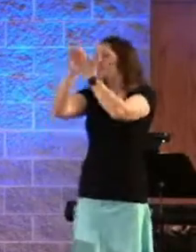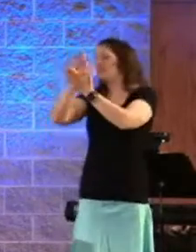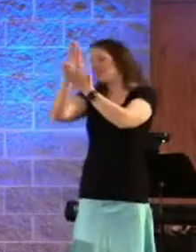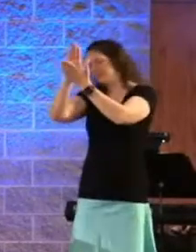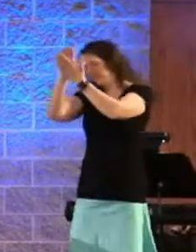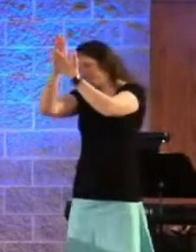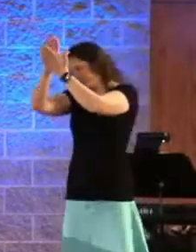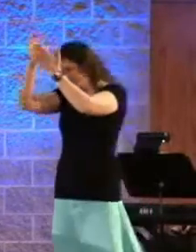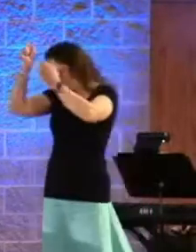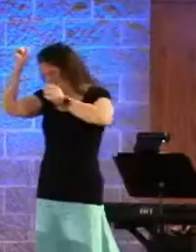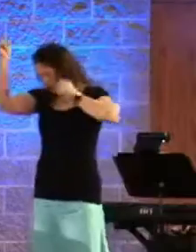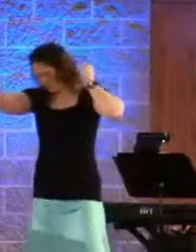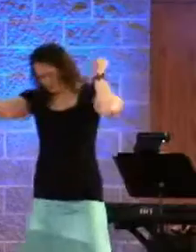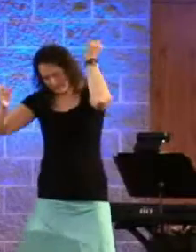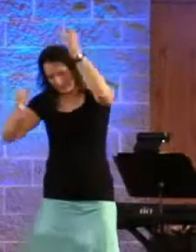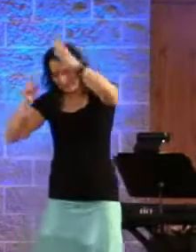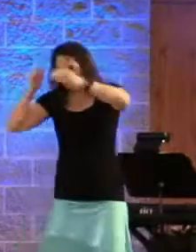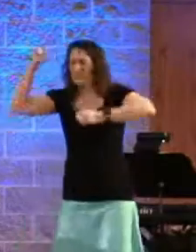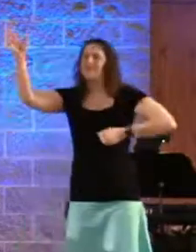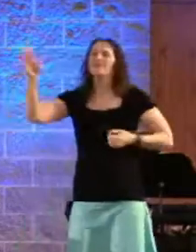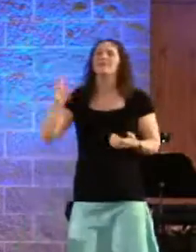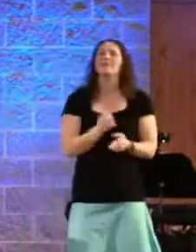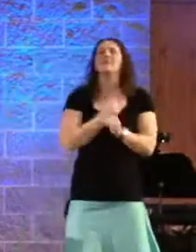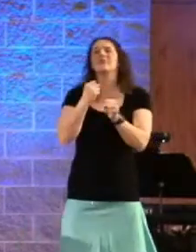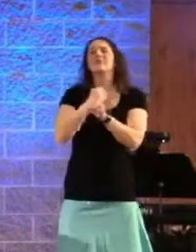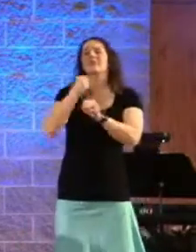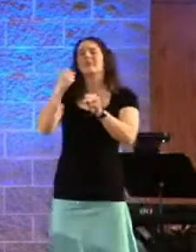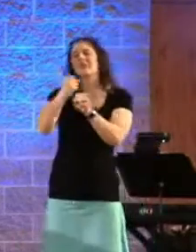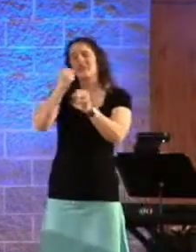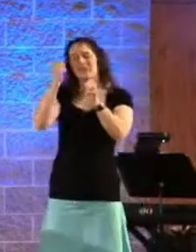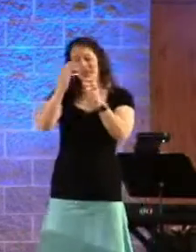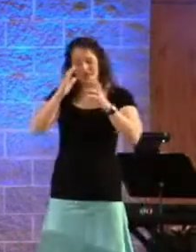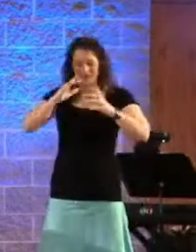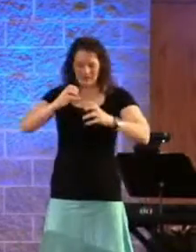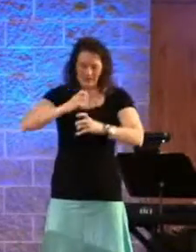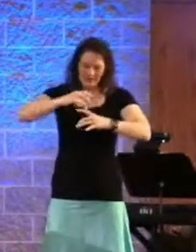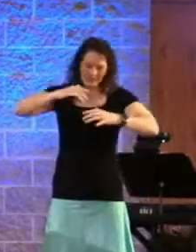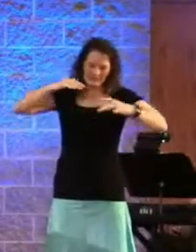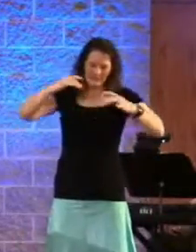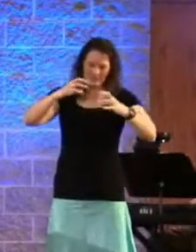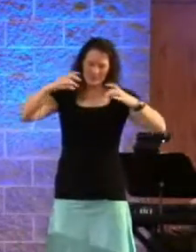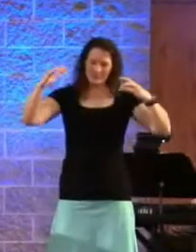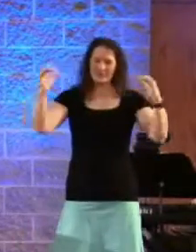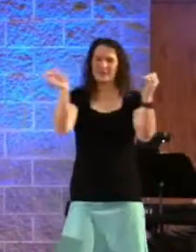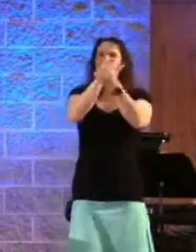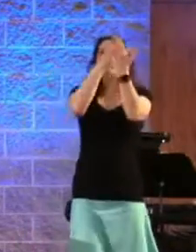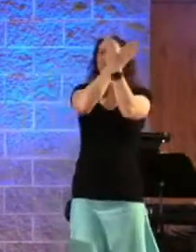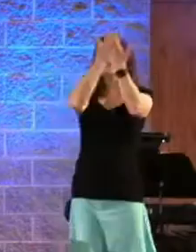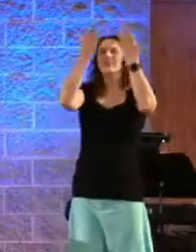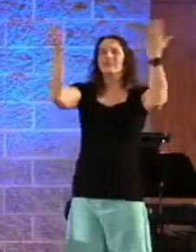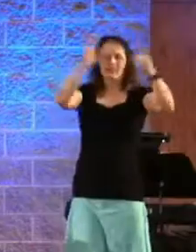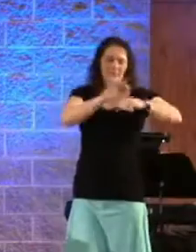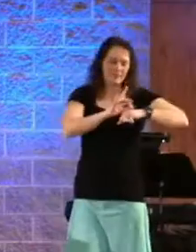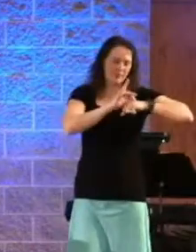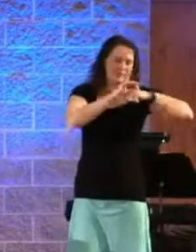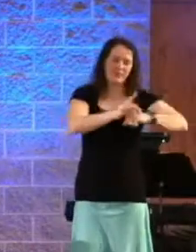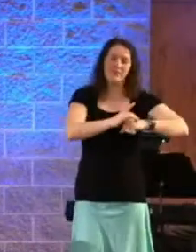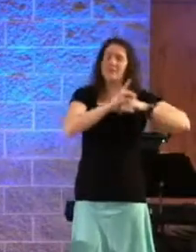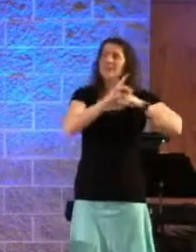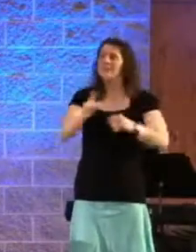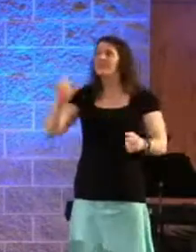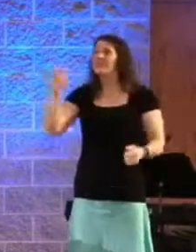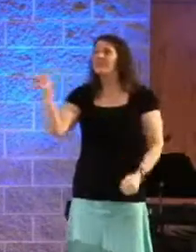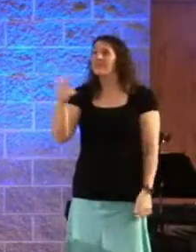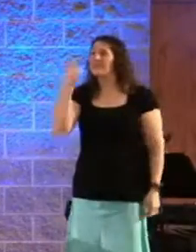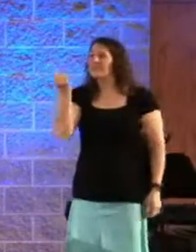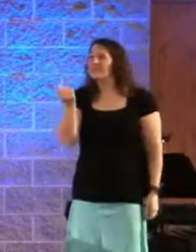Maker of heaven and of earth, no one can comprehend your worth. King over all